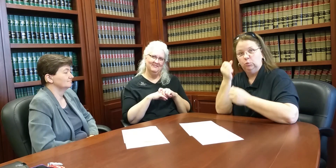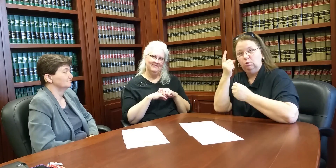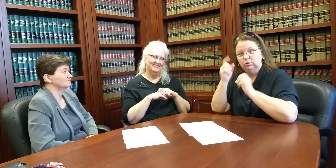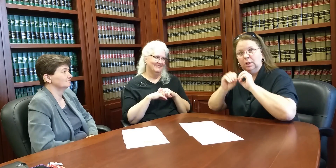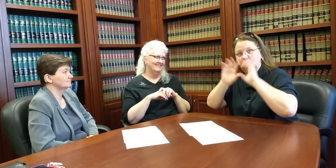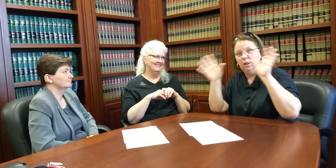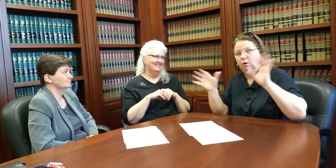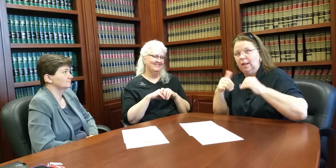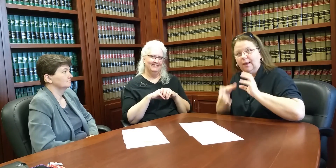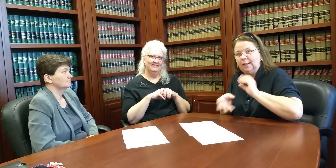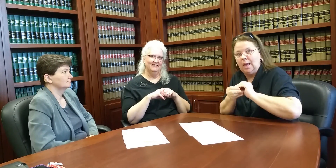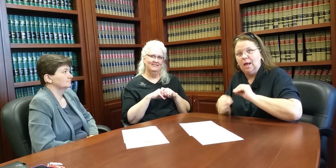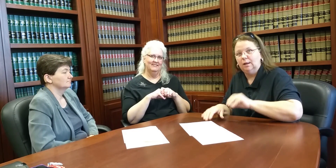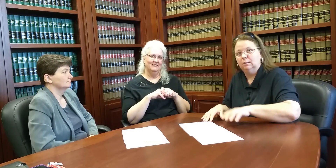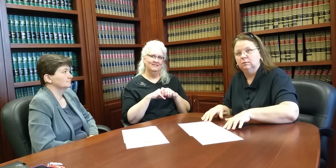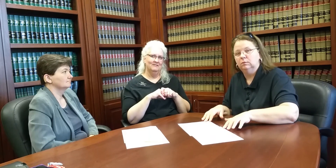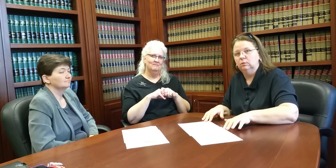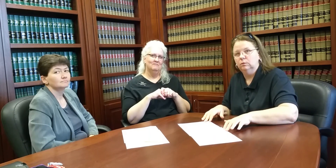you think